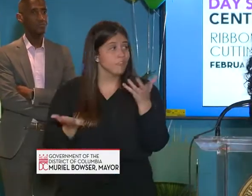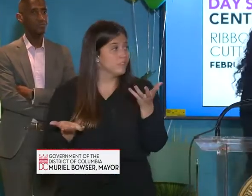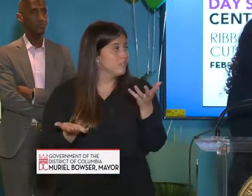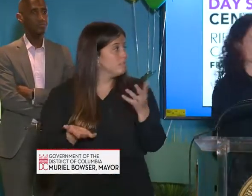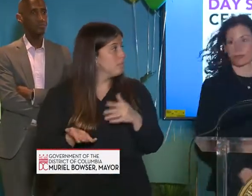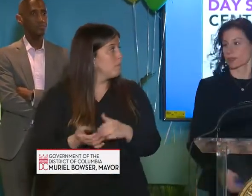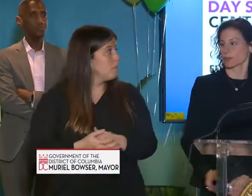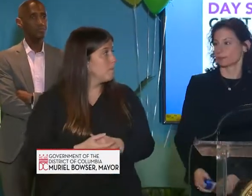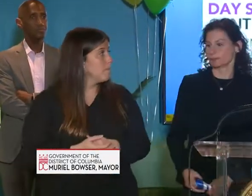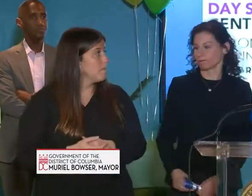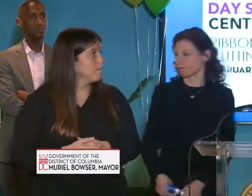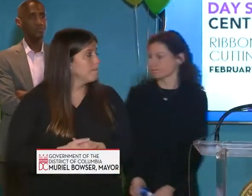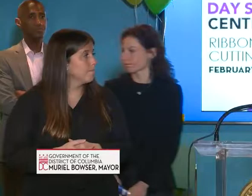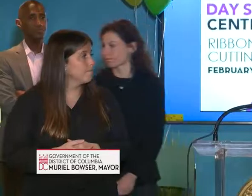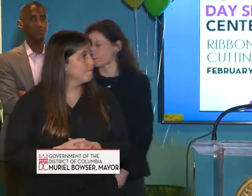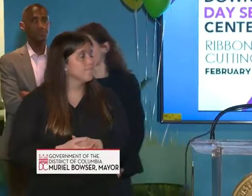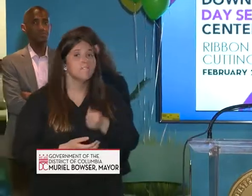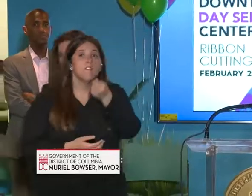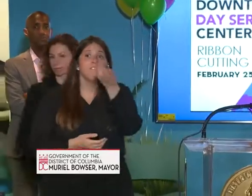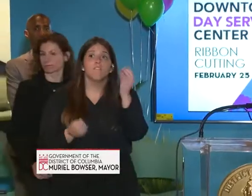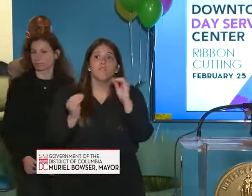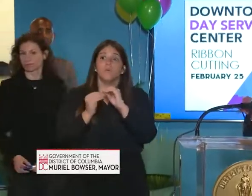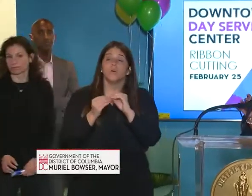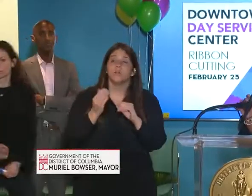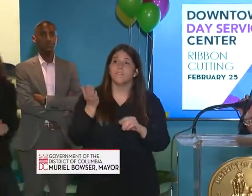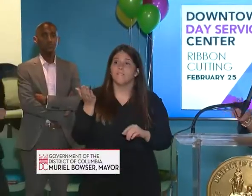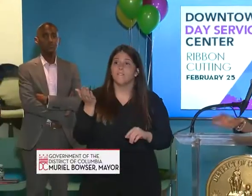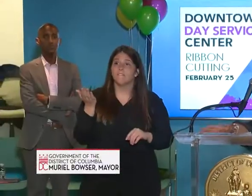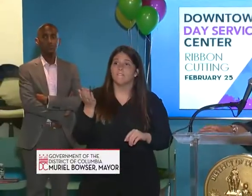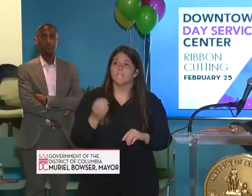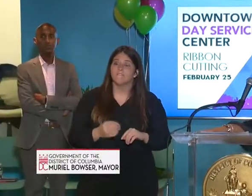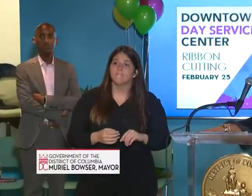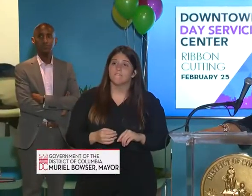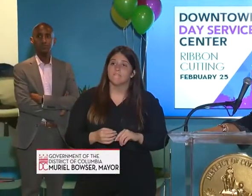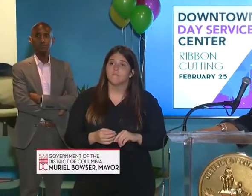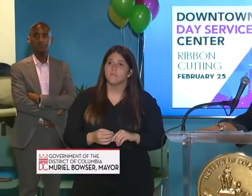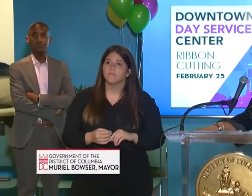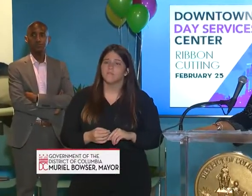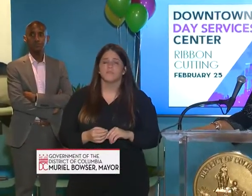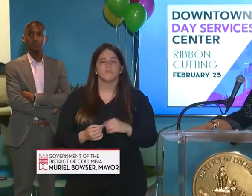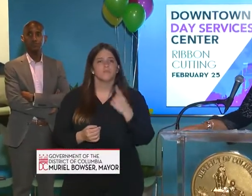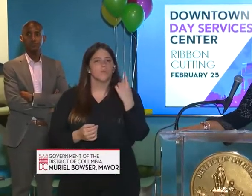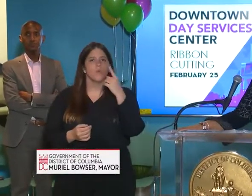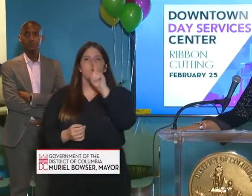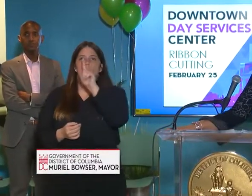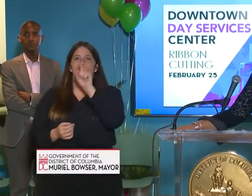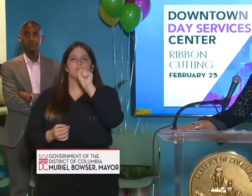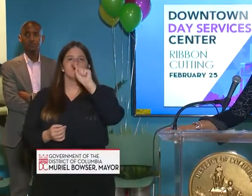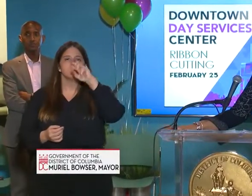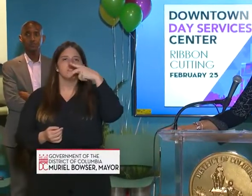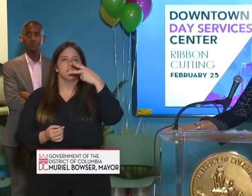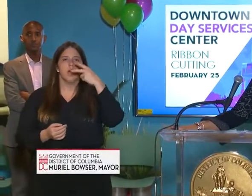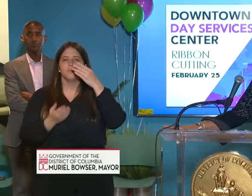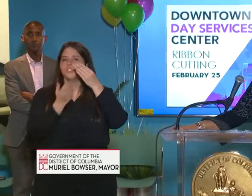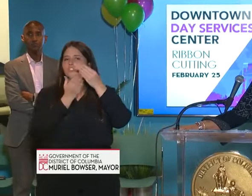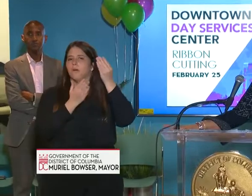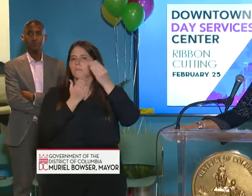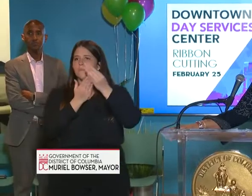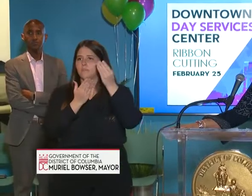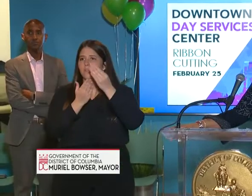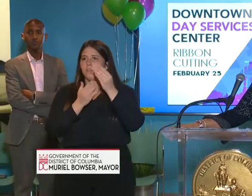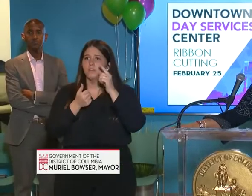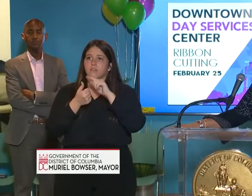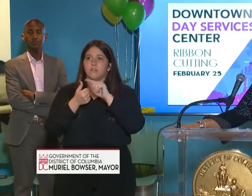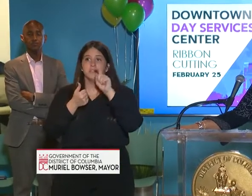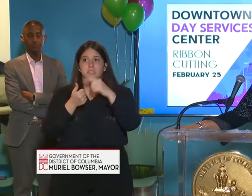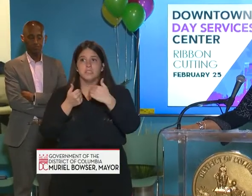All right, we'll take a few more. Yes? For one-stop shopping, you need to have a